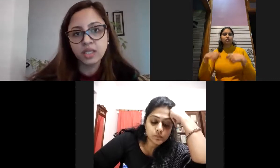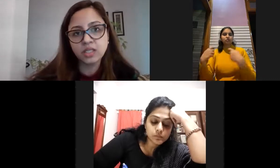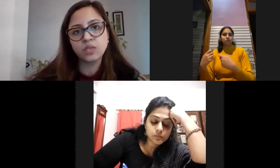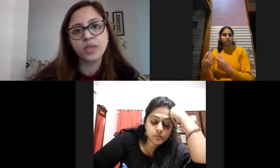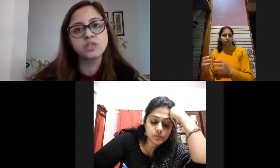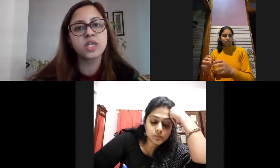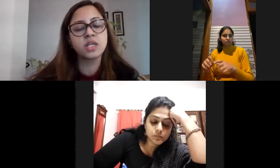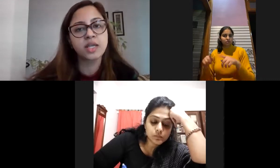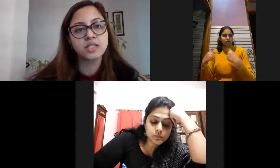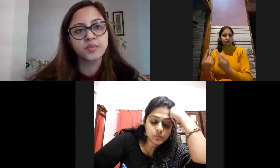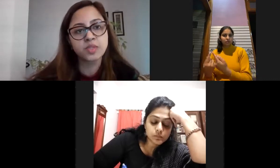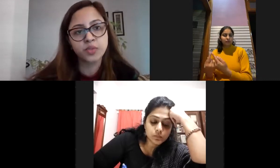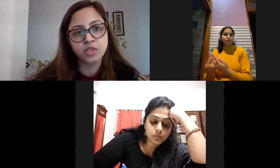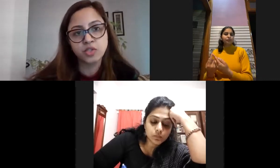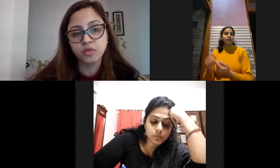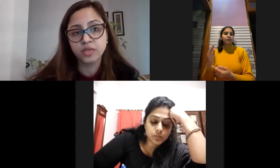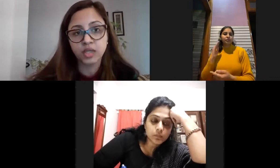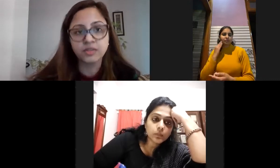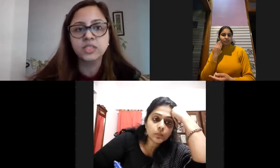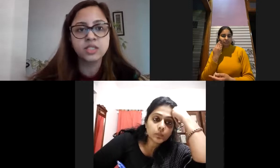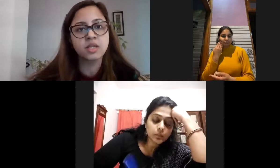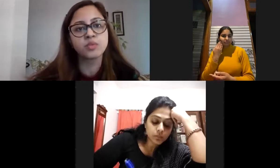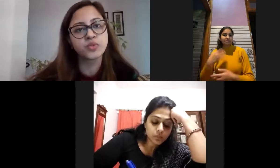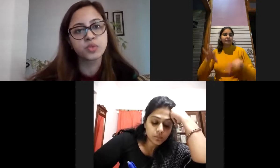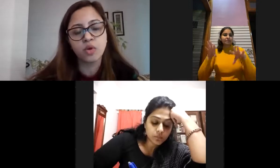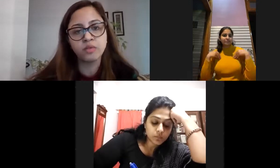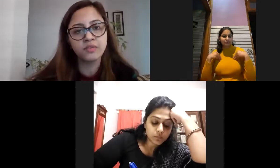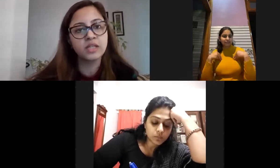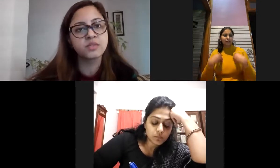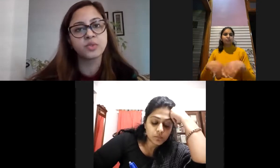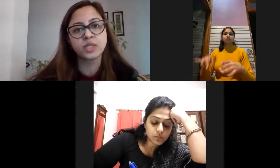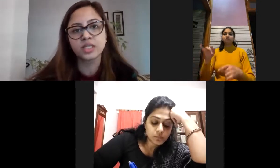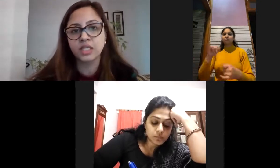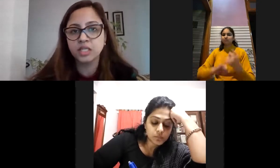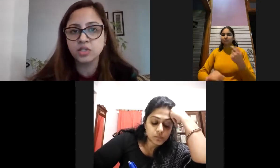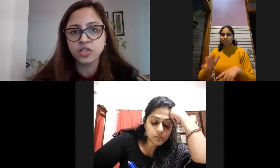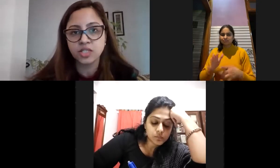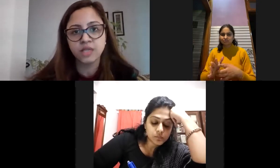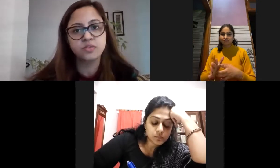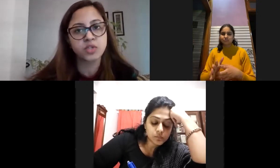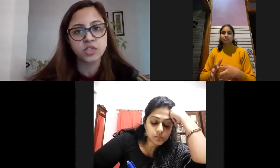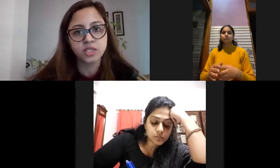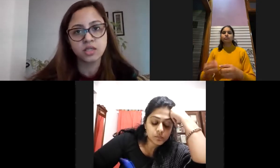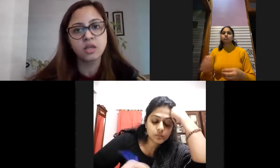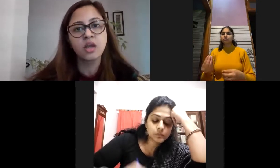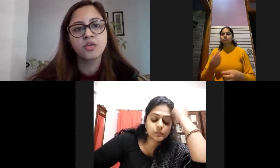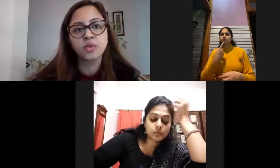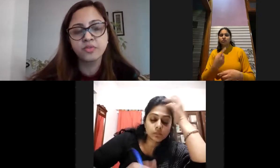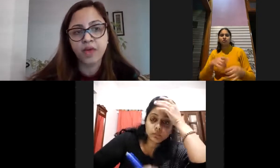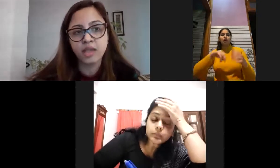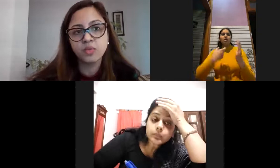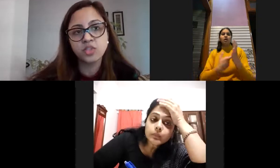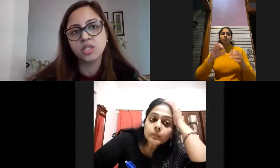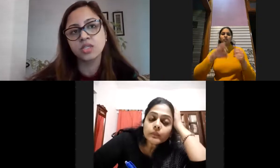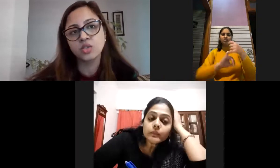plot begins when Jane accepts the position of a governess and moves to Thornfield. A few days later, she saves Rochester from